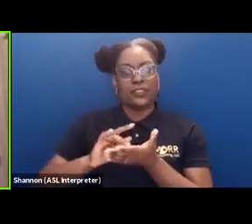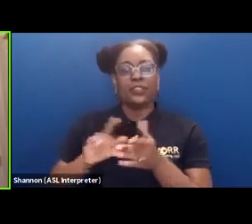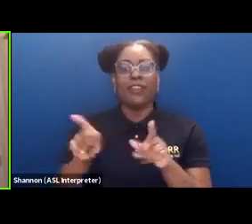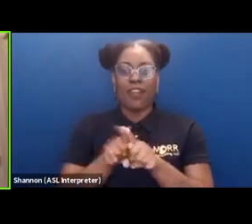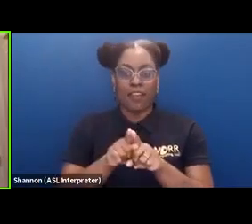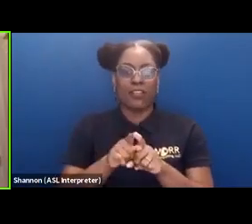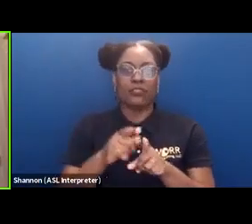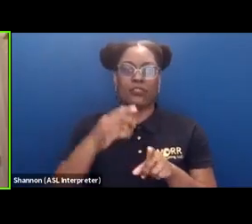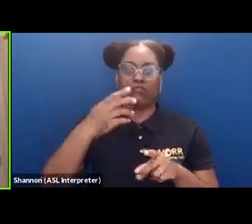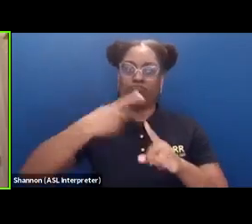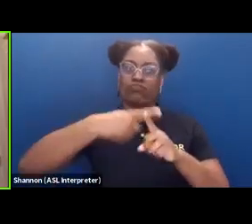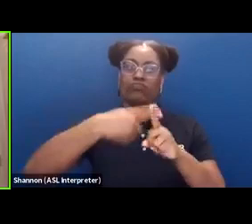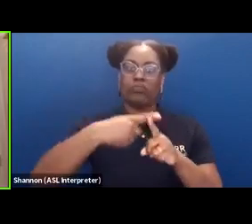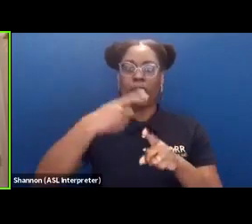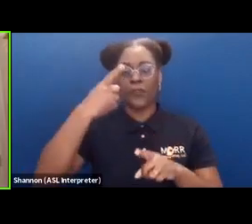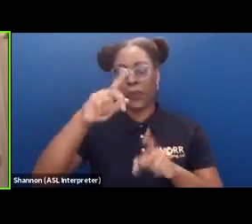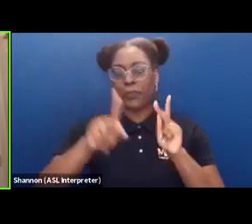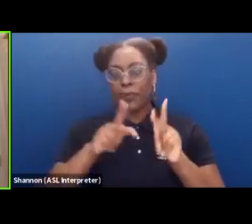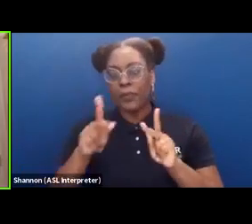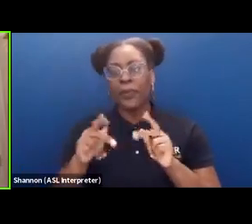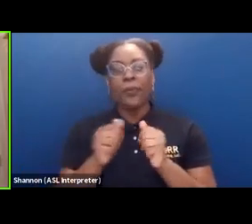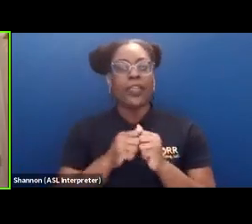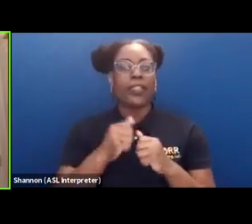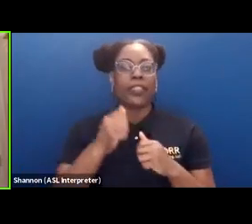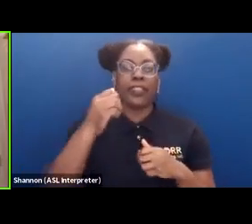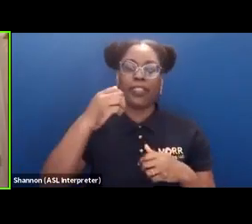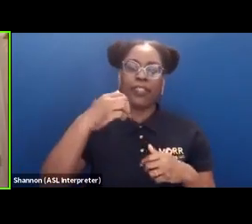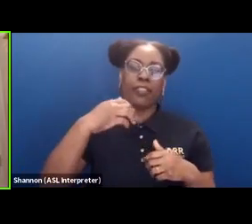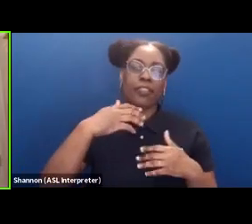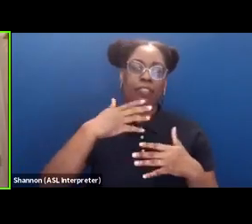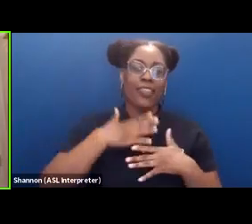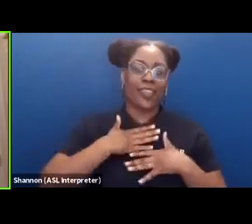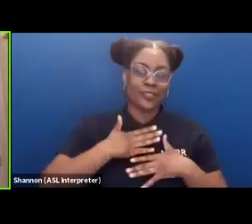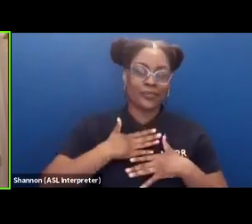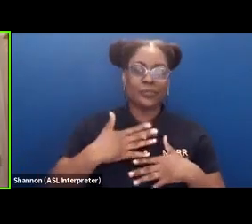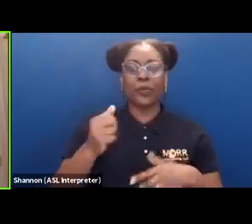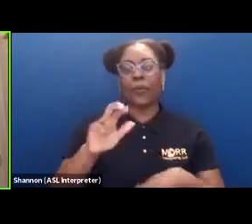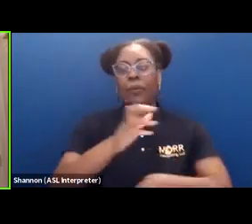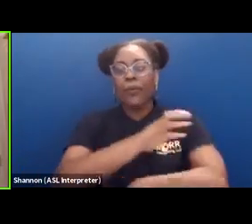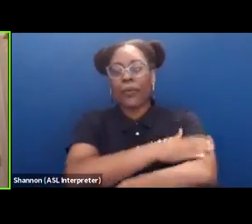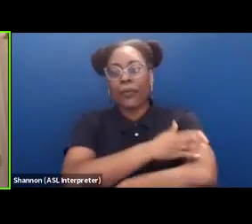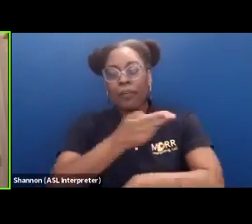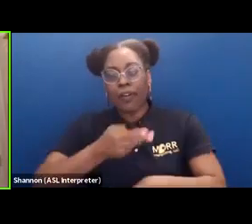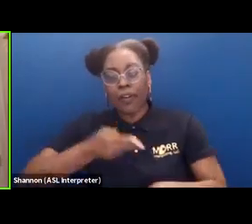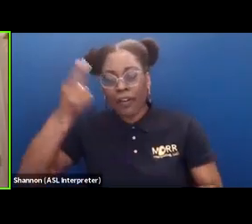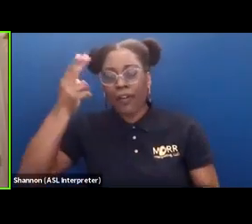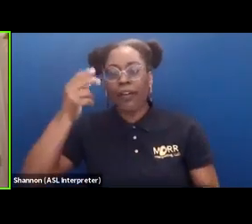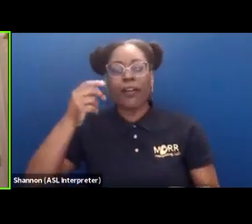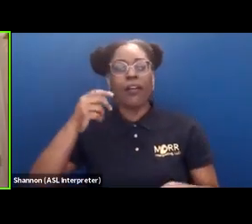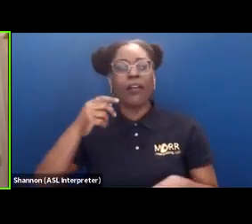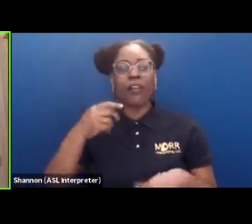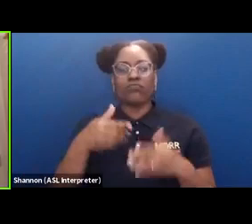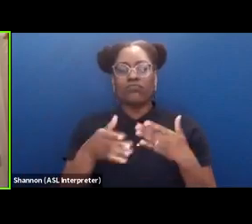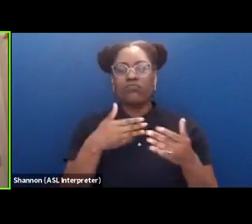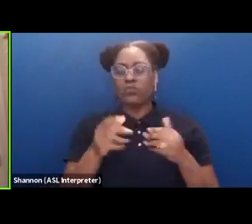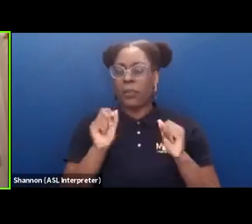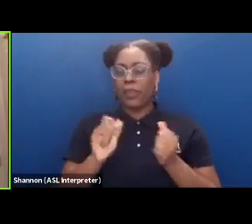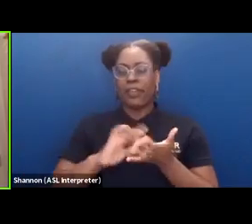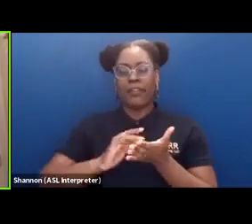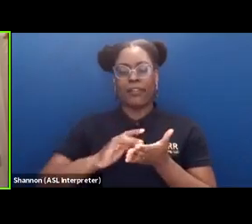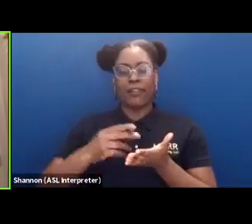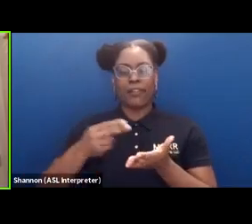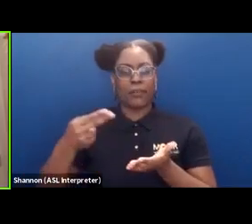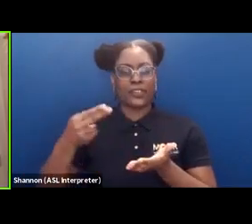with diabetes or asthma or hypertension are being disproportionately affected by these, by